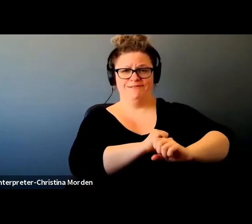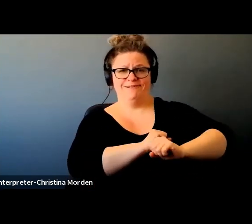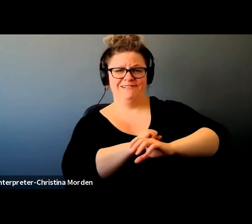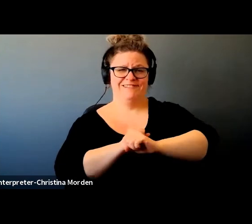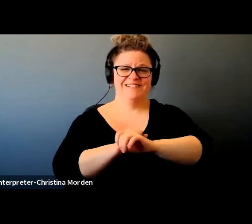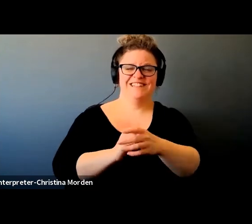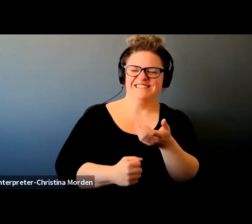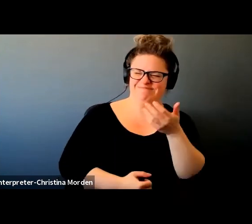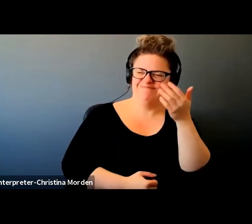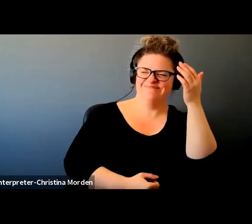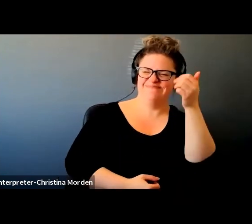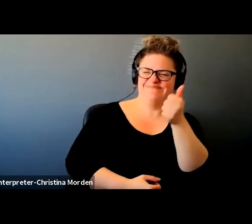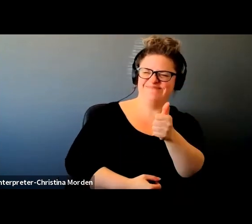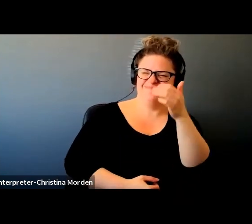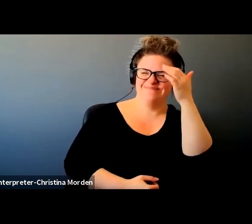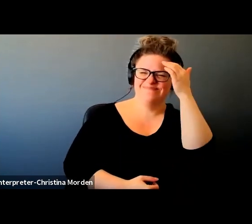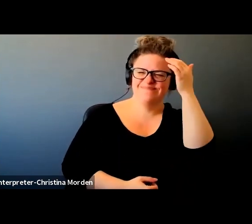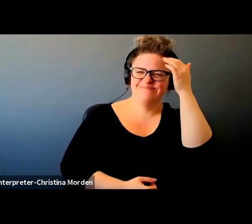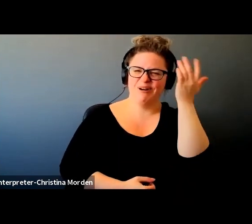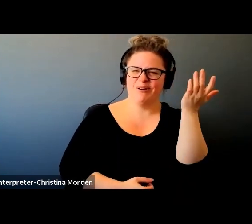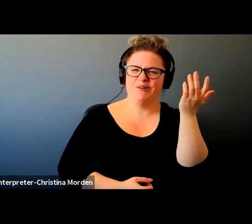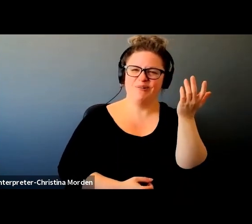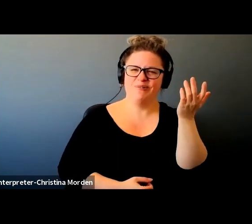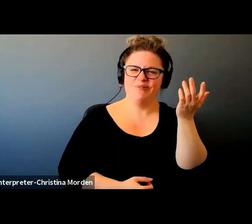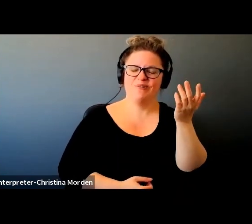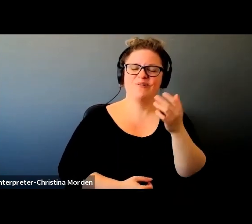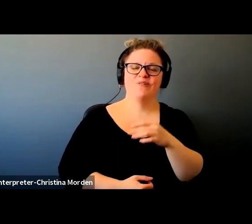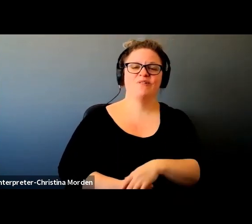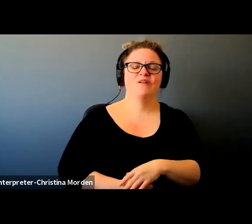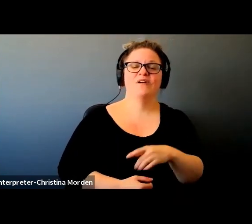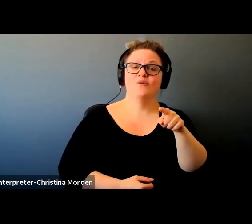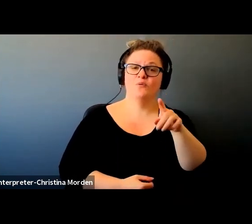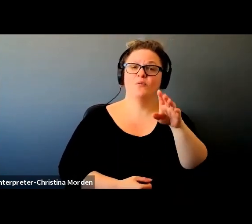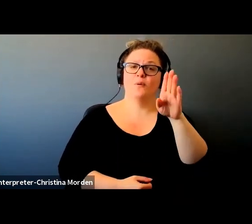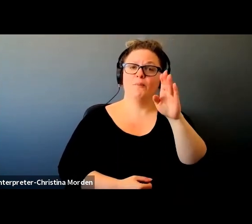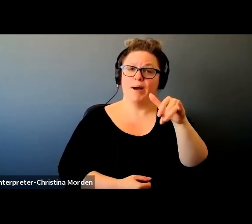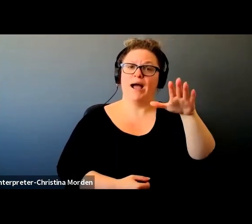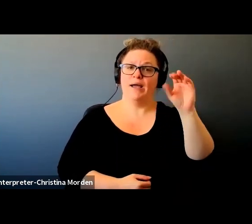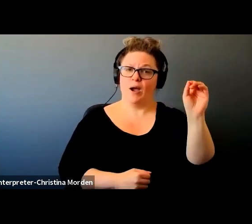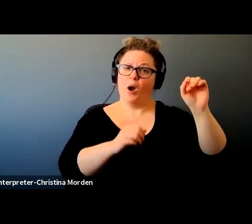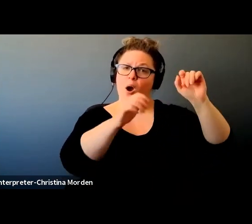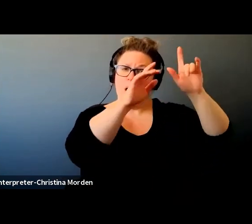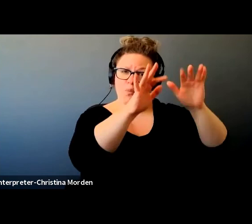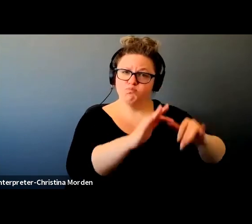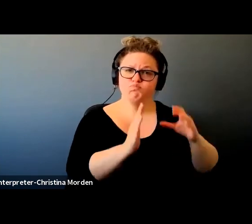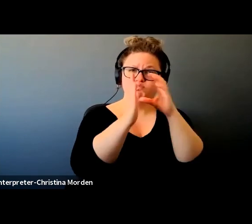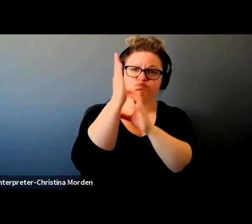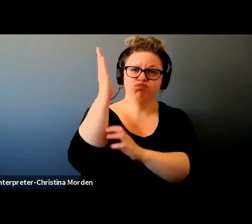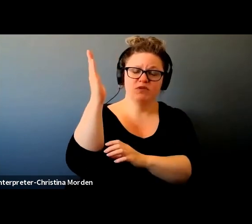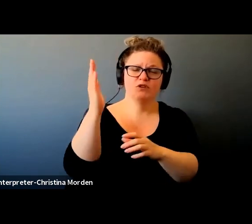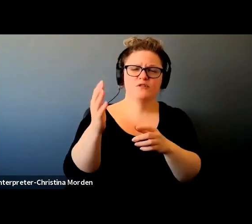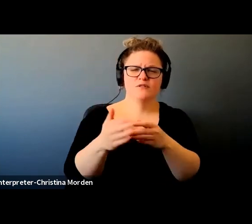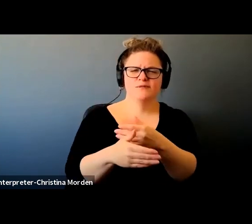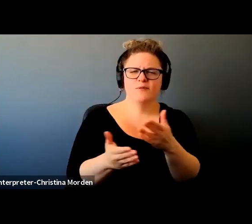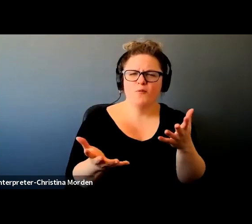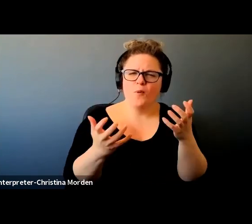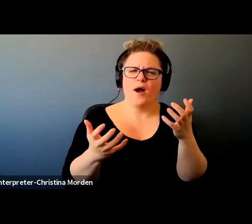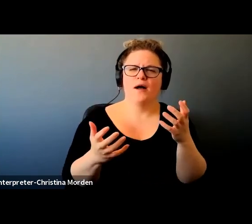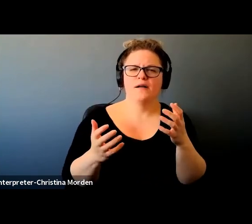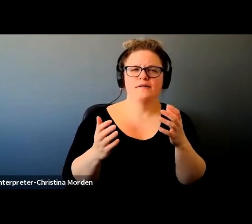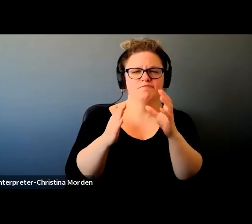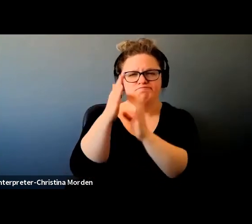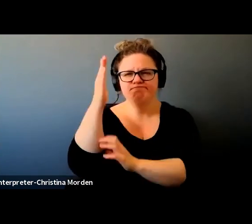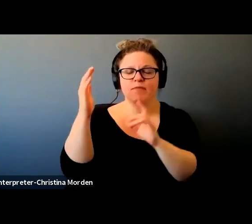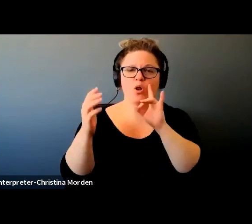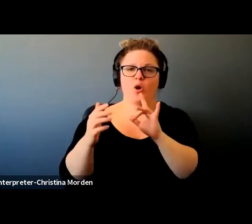bio, you want to make your experience sound as exciting and enticing as